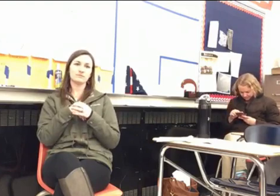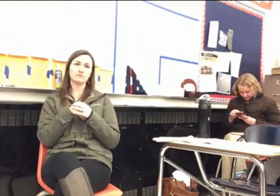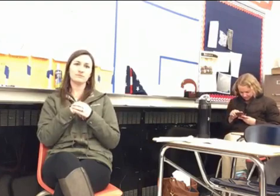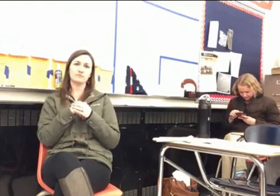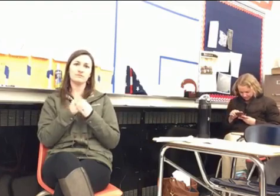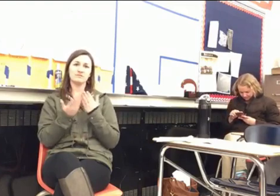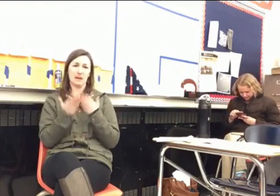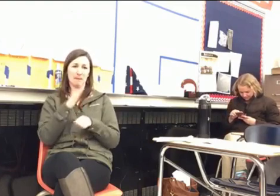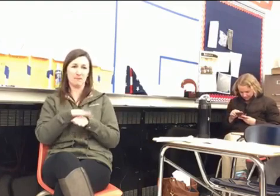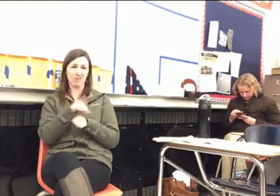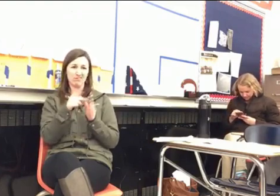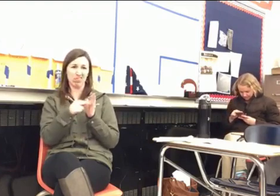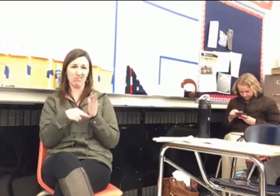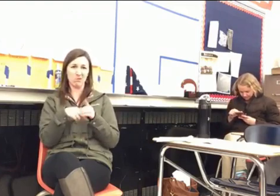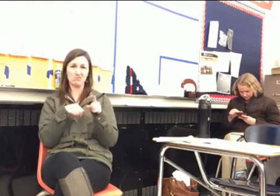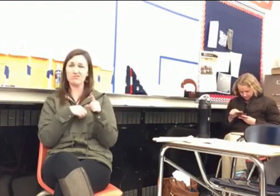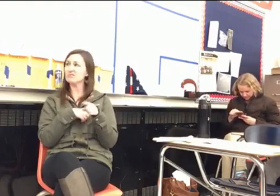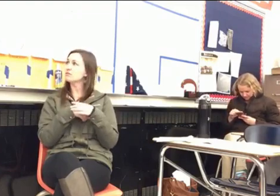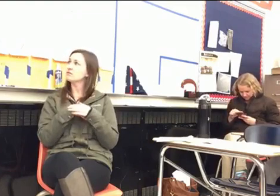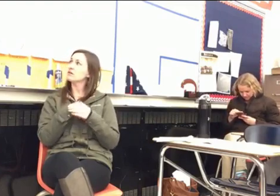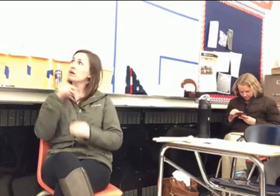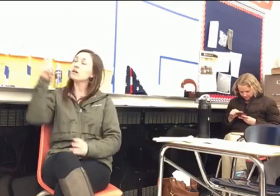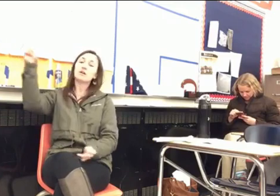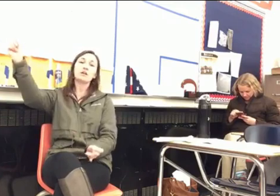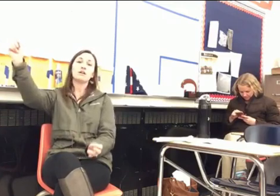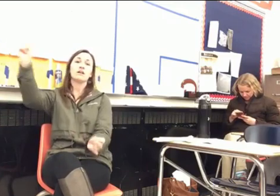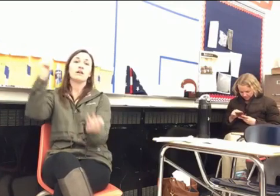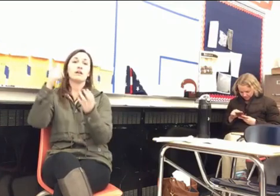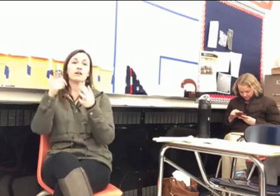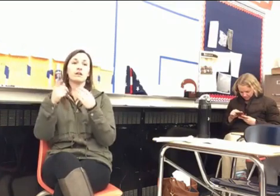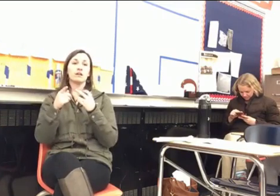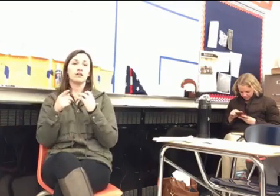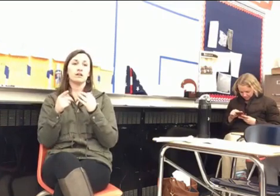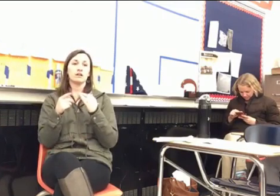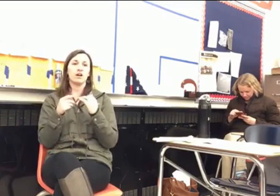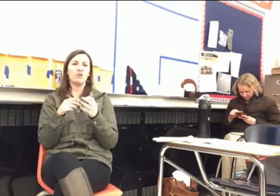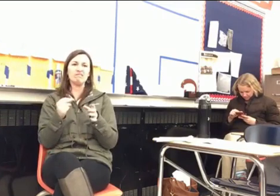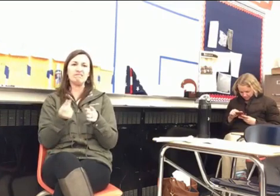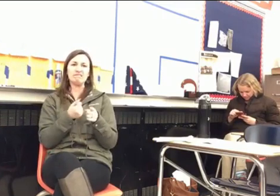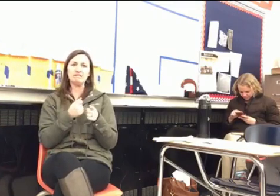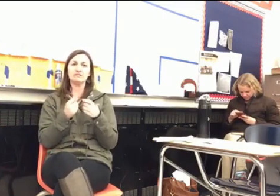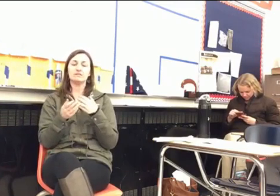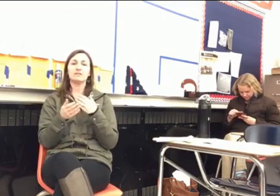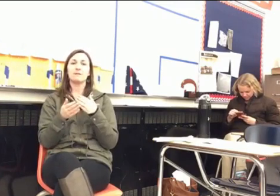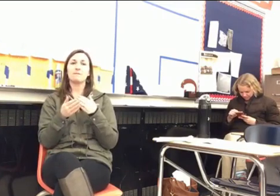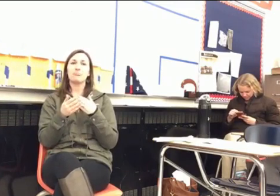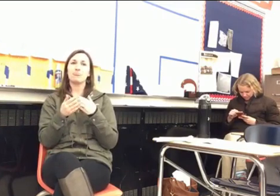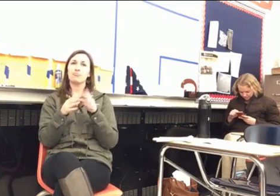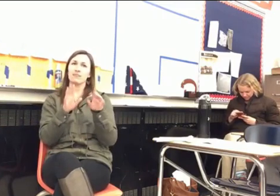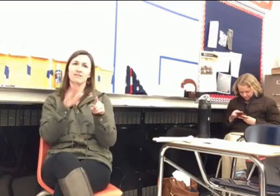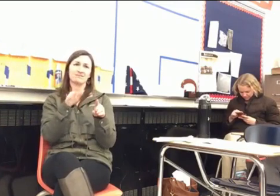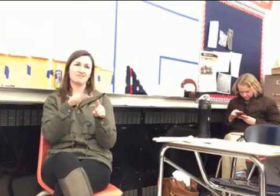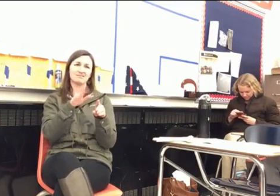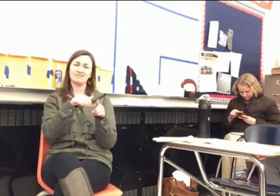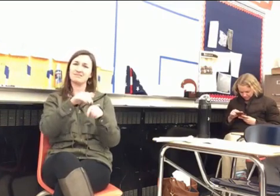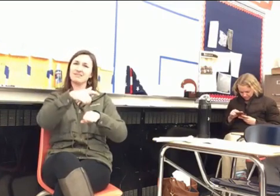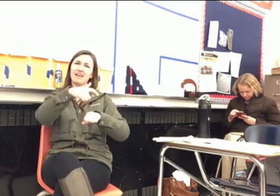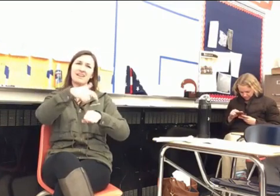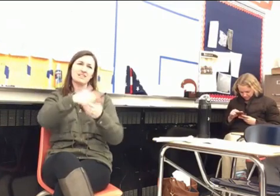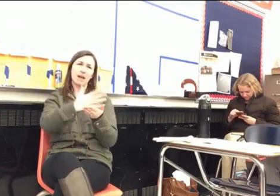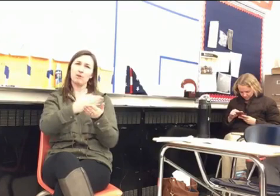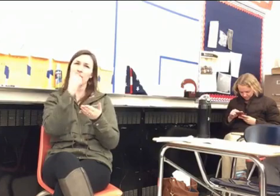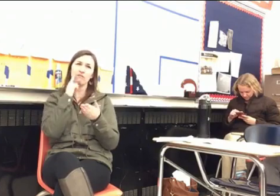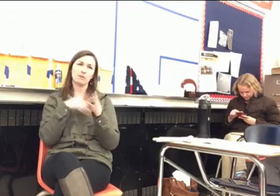this, political cartoon, this is a political cartoon you have to know, and I'll explain it, unfortunately, in the video because we have like 20 seconds left.